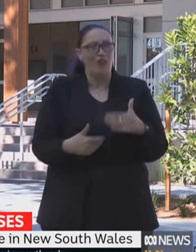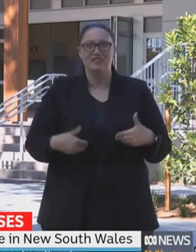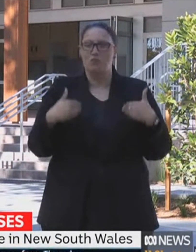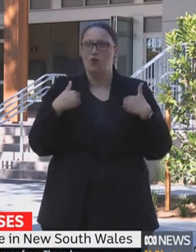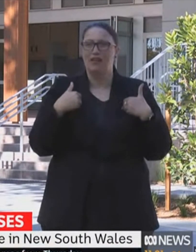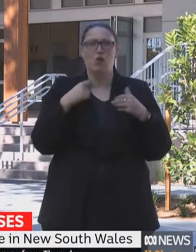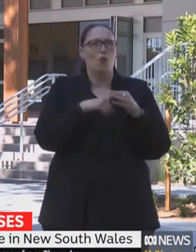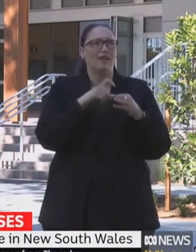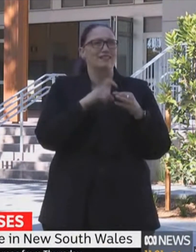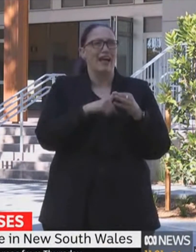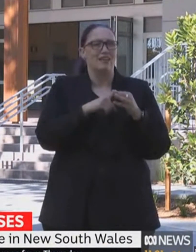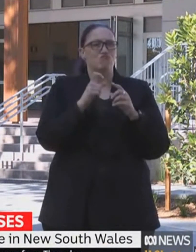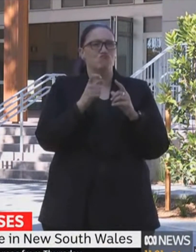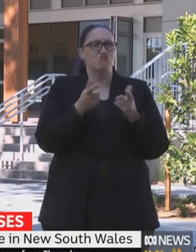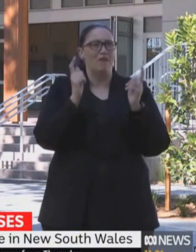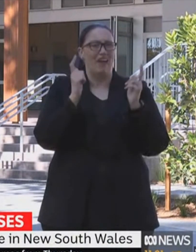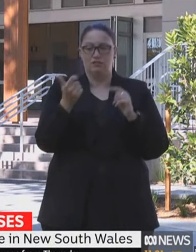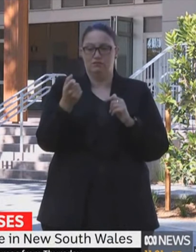from the Queensland Premier about the matter.